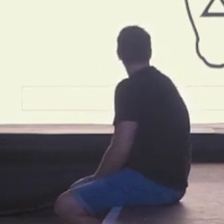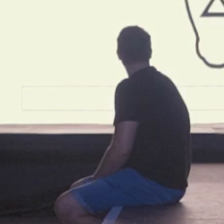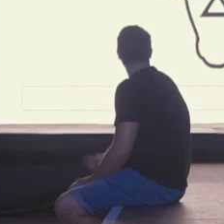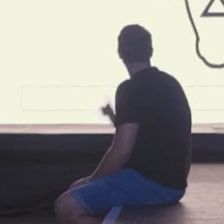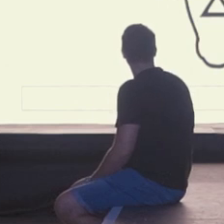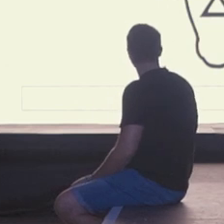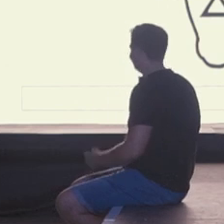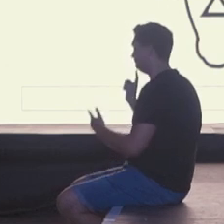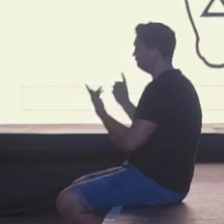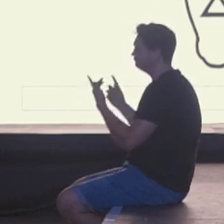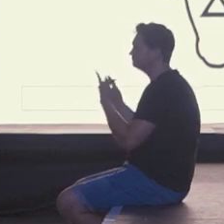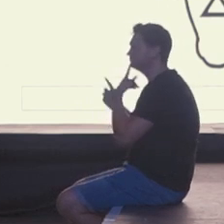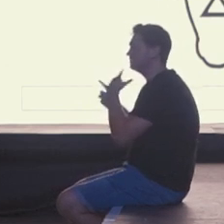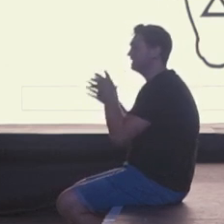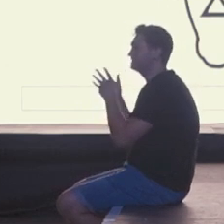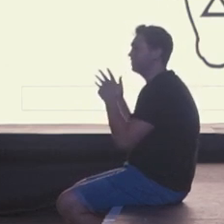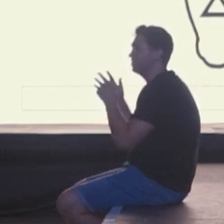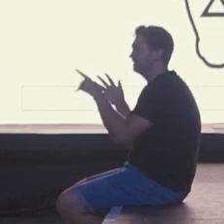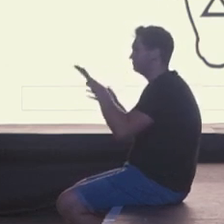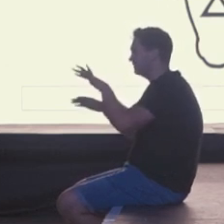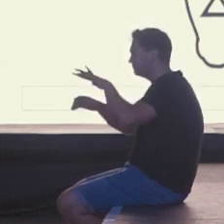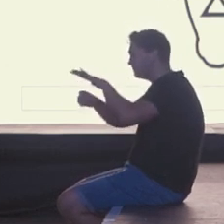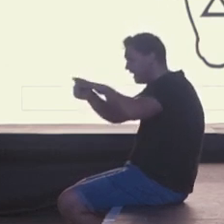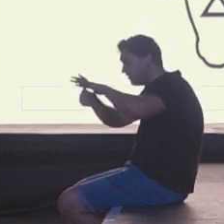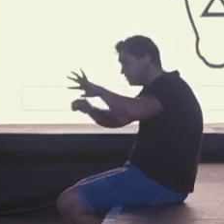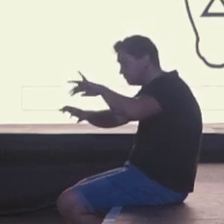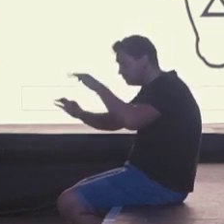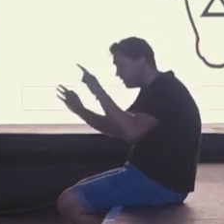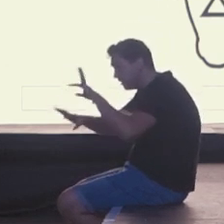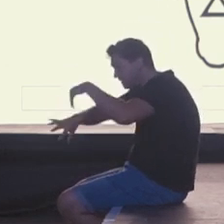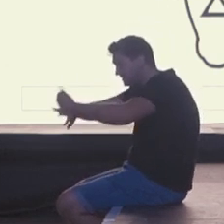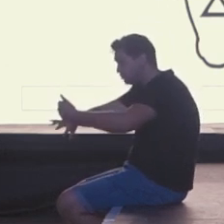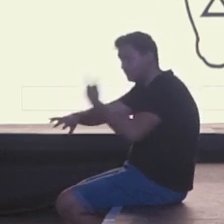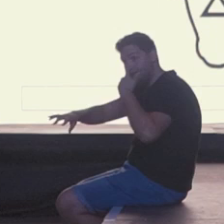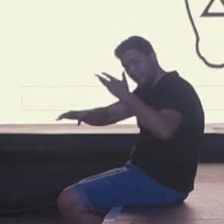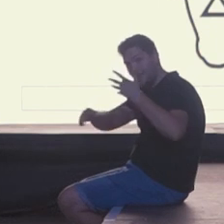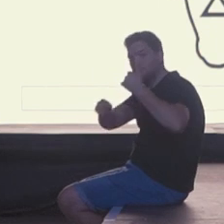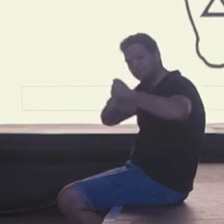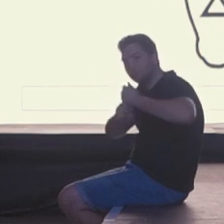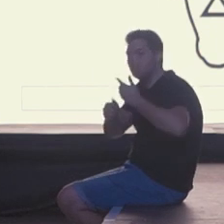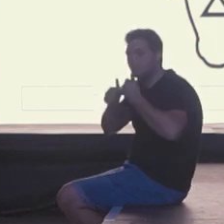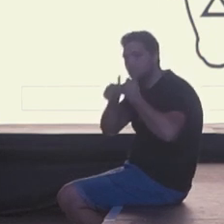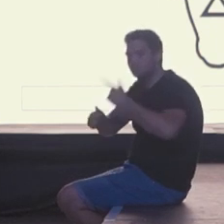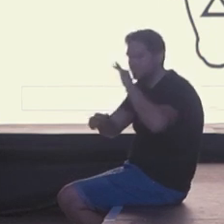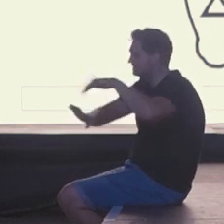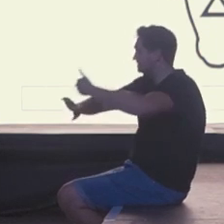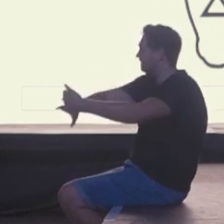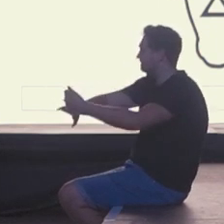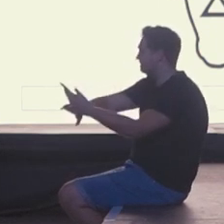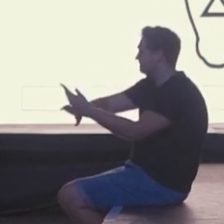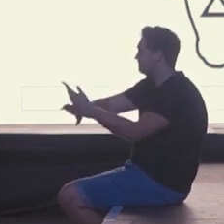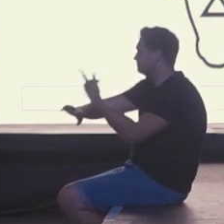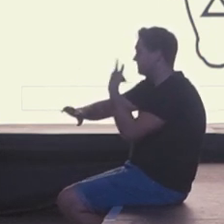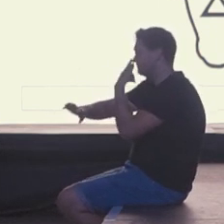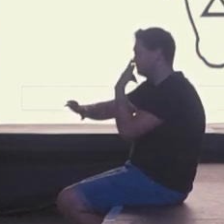I think if, for example, if there isn't an existing local group, we can help support you to create a local group, for one thing, so we